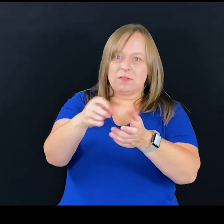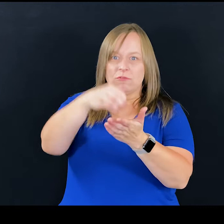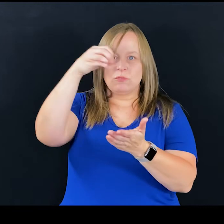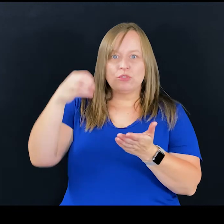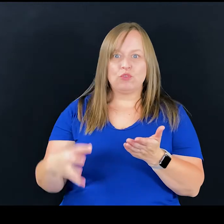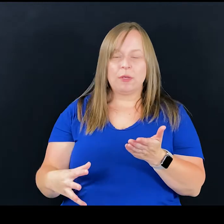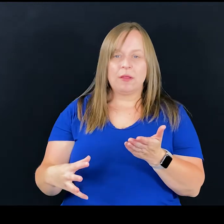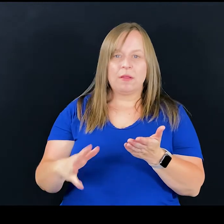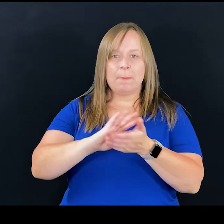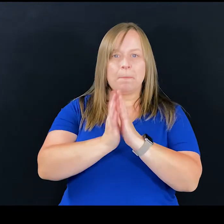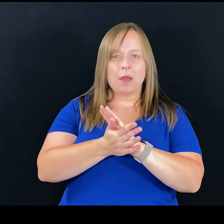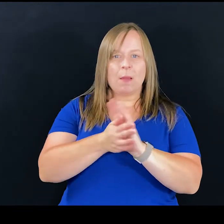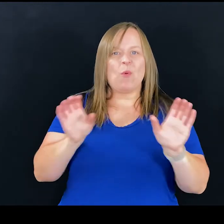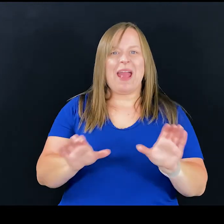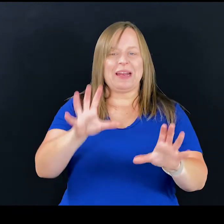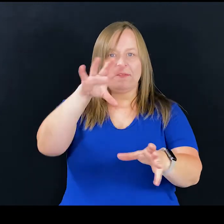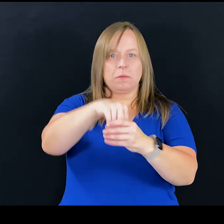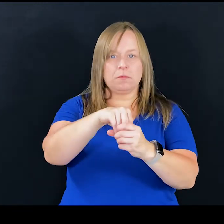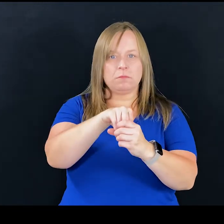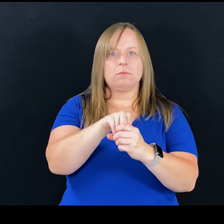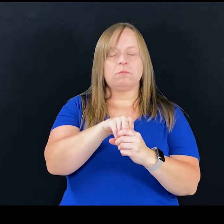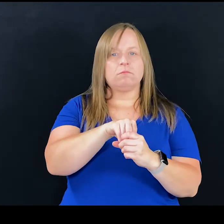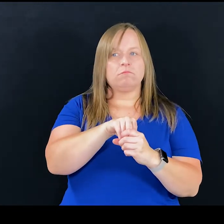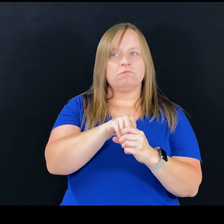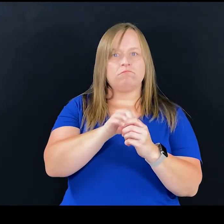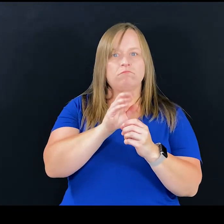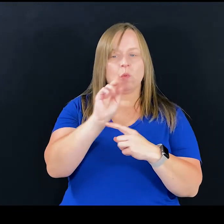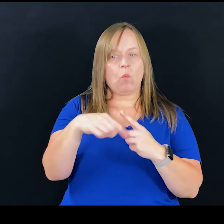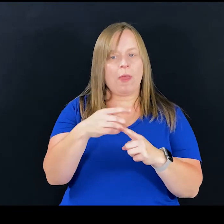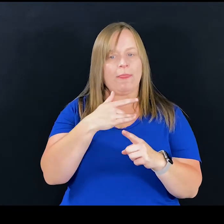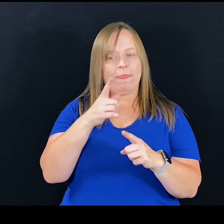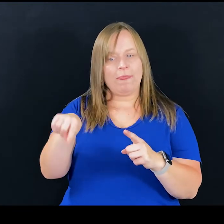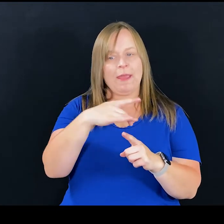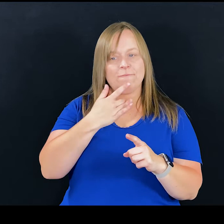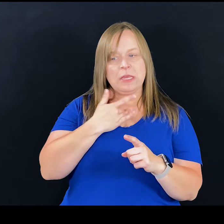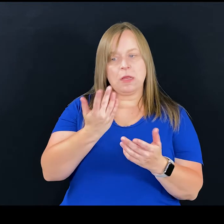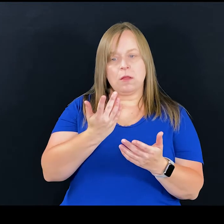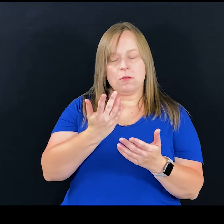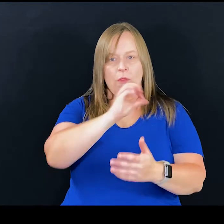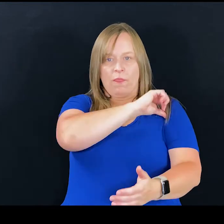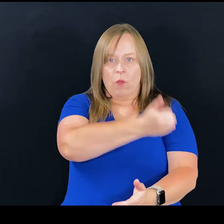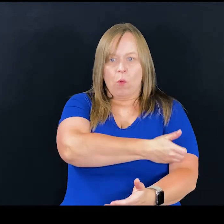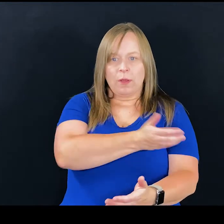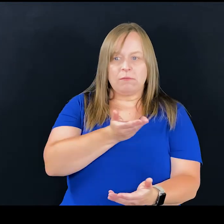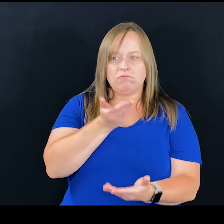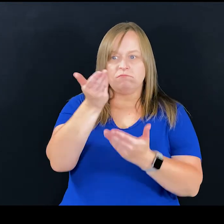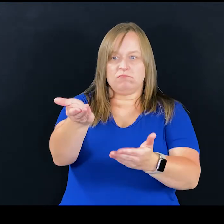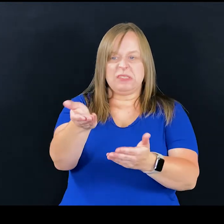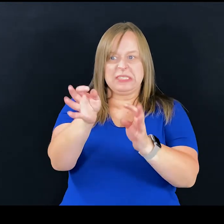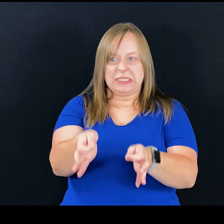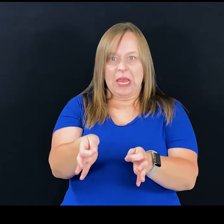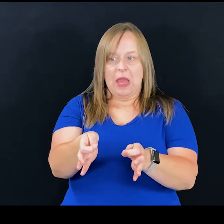meeting over to the student, they become much more active. When they feel that they have the